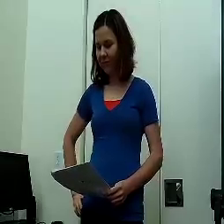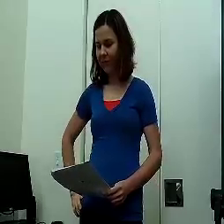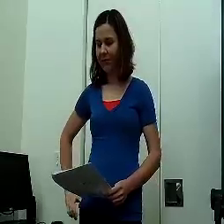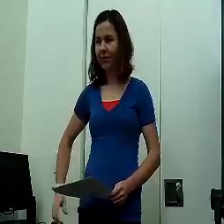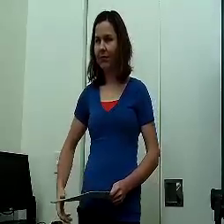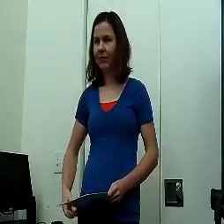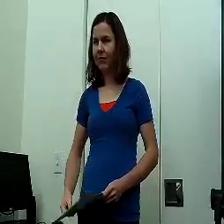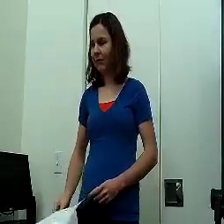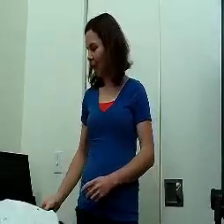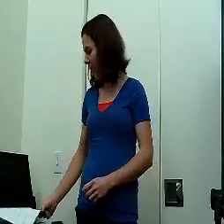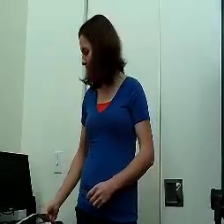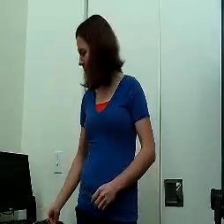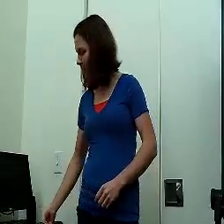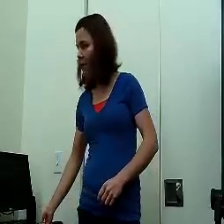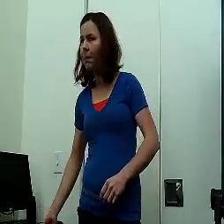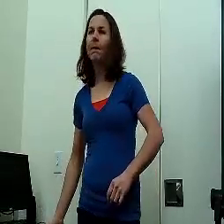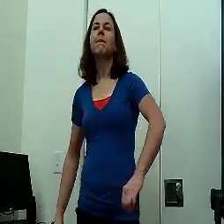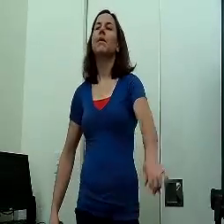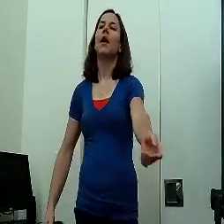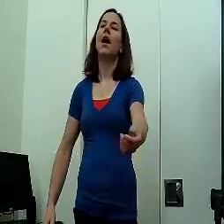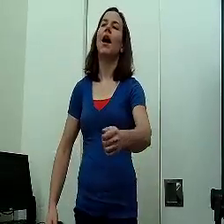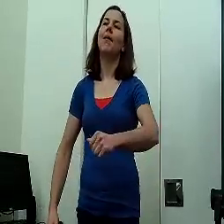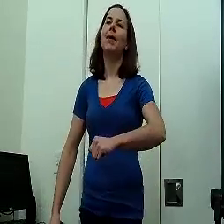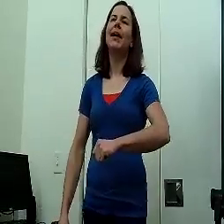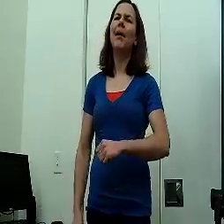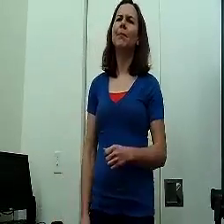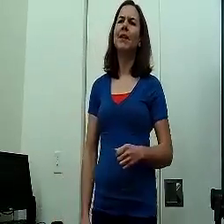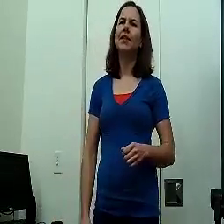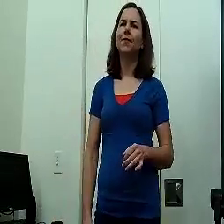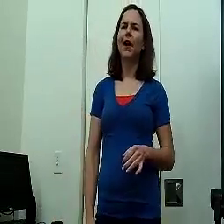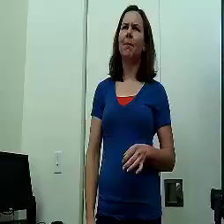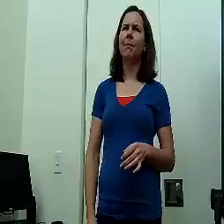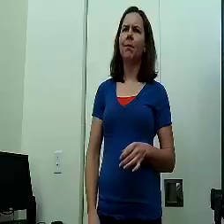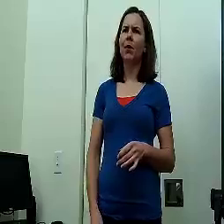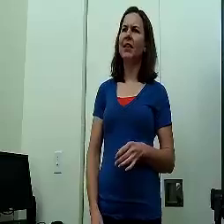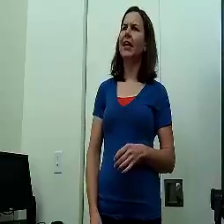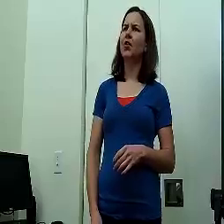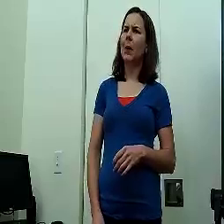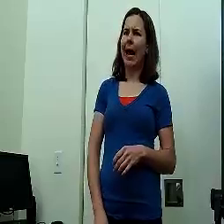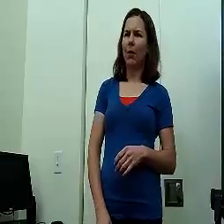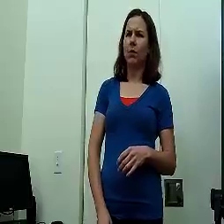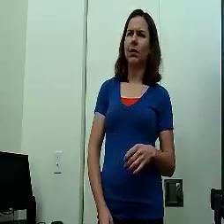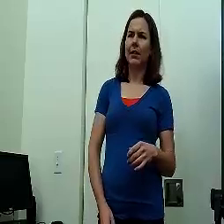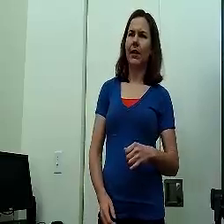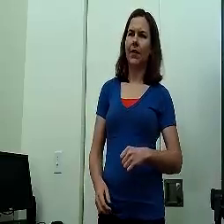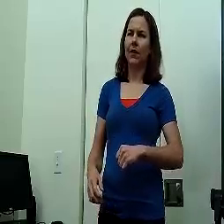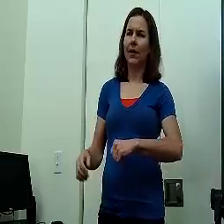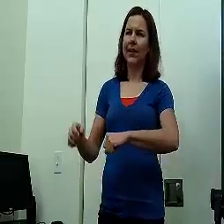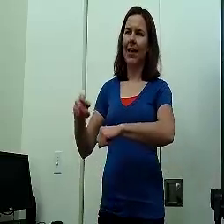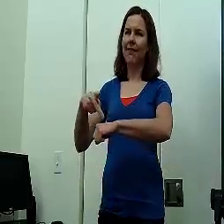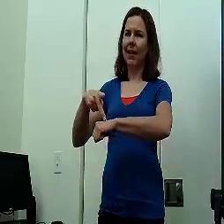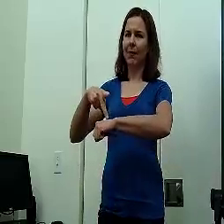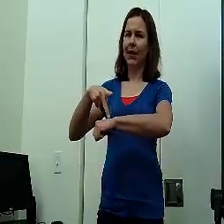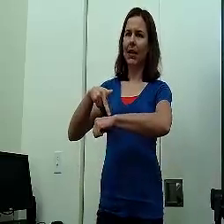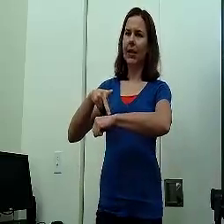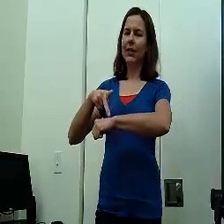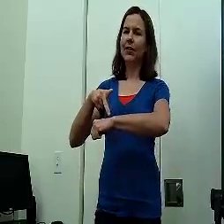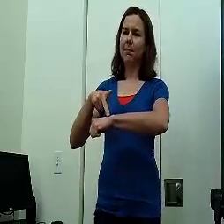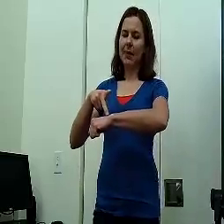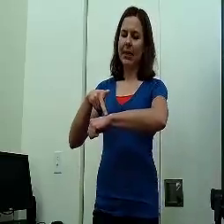I haven't got a clue. Okay. I'm not in church. It comes from words like ground is another, it's that family. So Okay. it's a P,